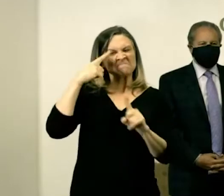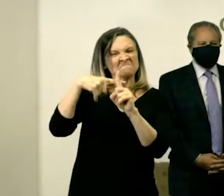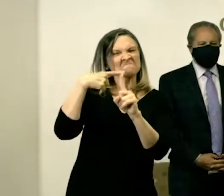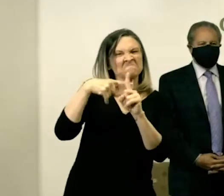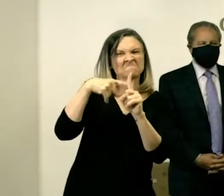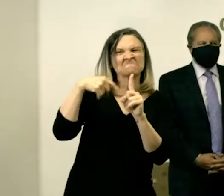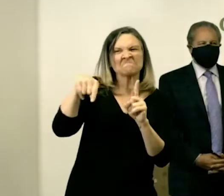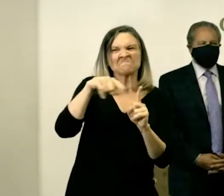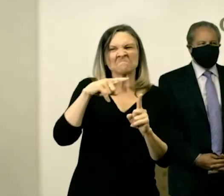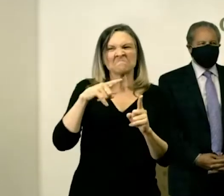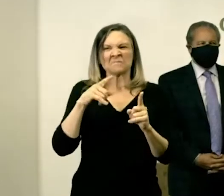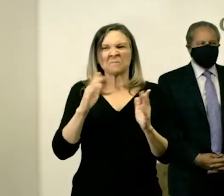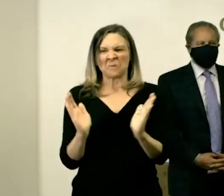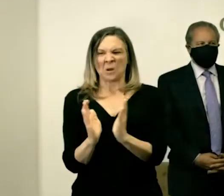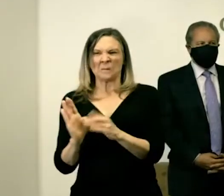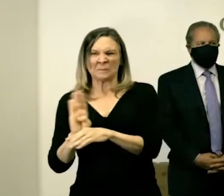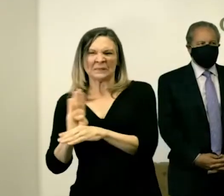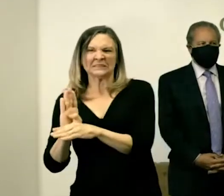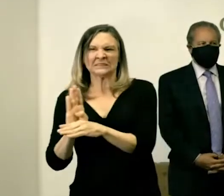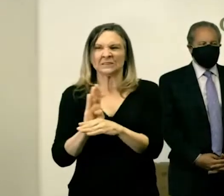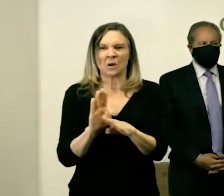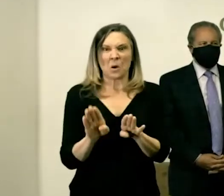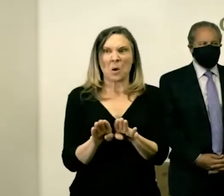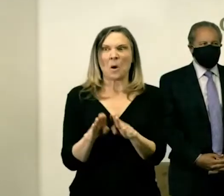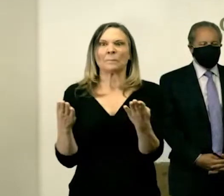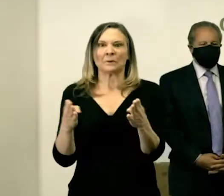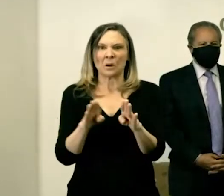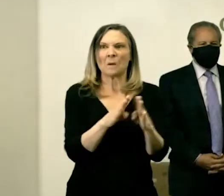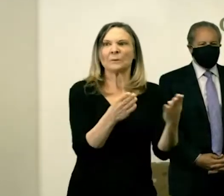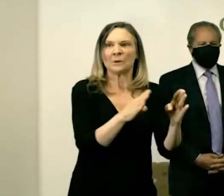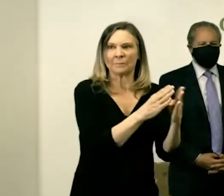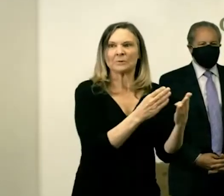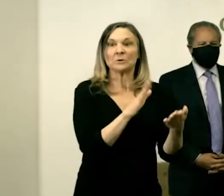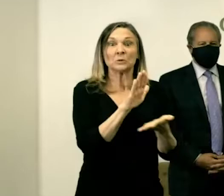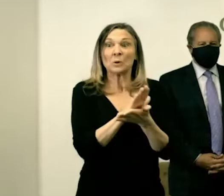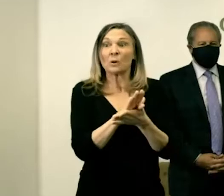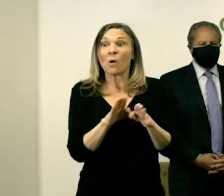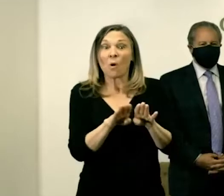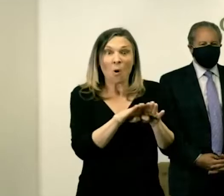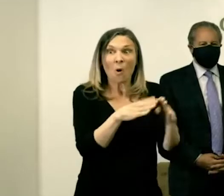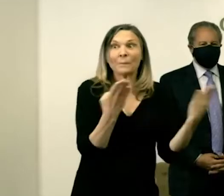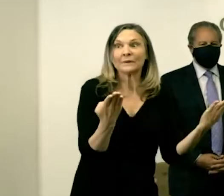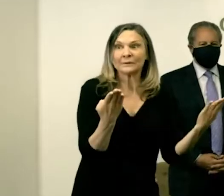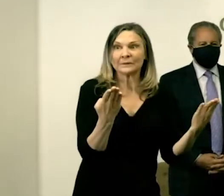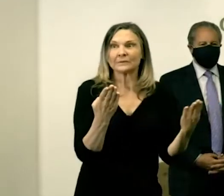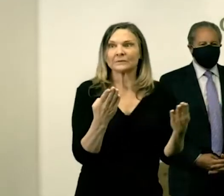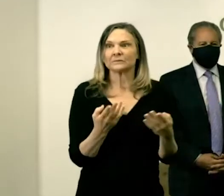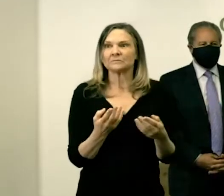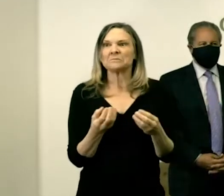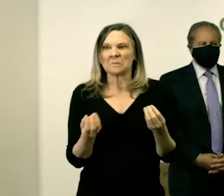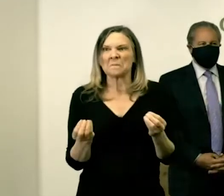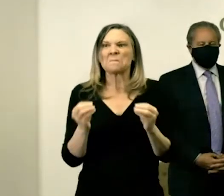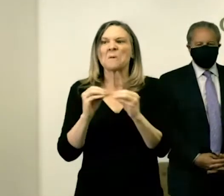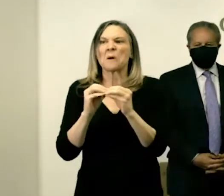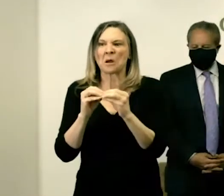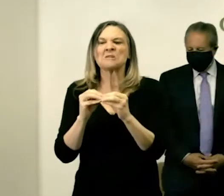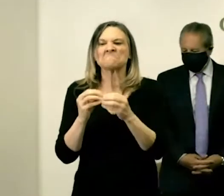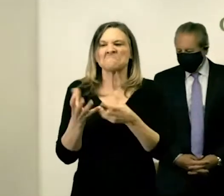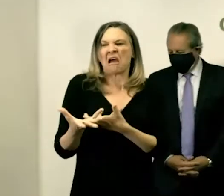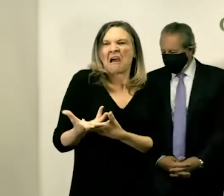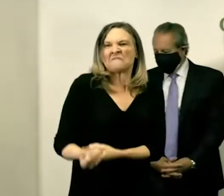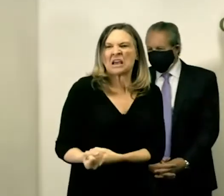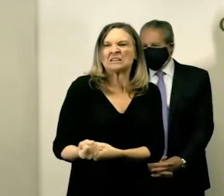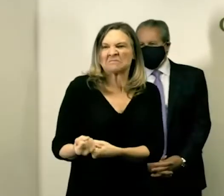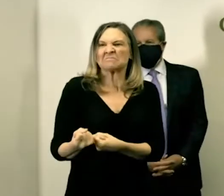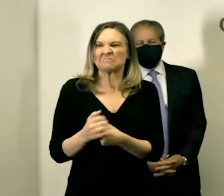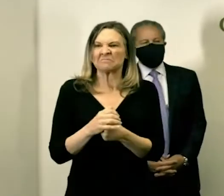their small business, the fact that reopening, about their schools reopening, but more and more confidence in